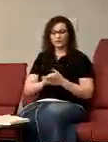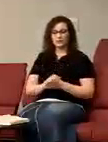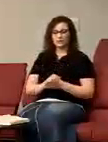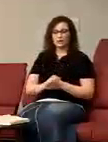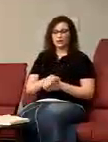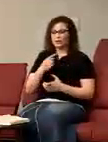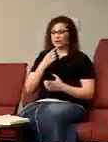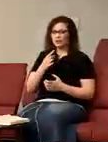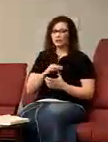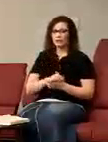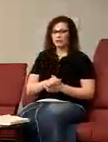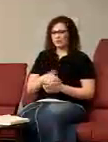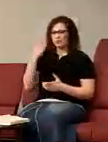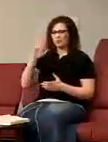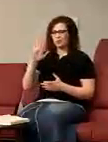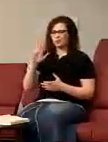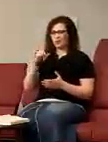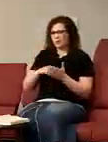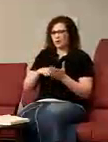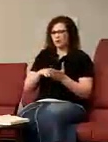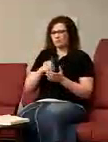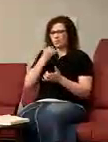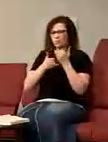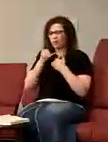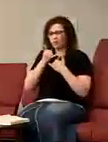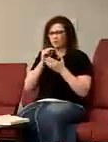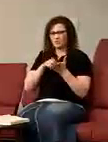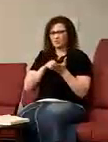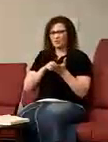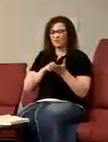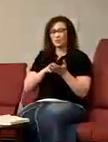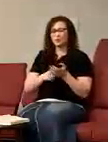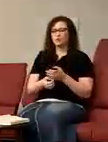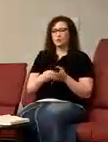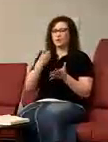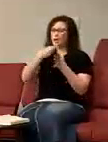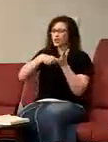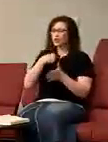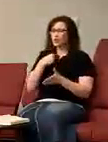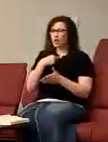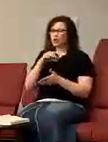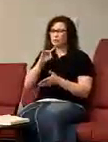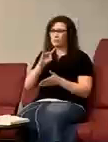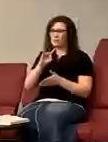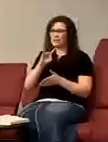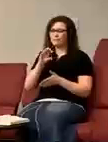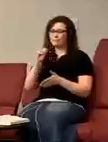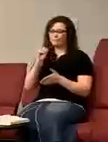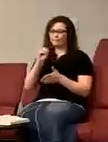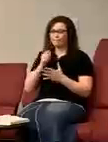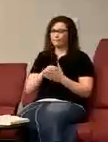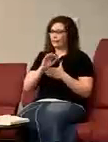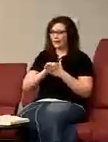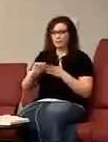thing. So we're only going to charge you, it was about $80 again for parts. And I thought, you know, Lord, what's going